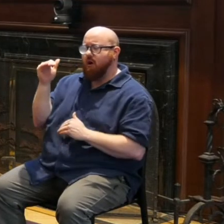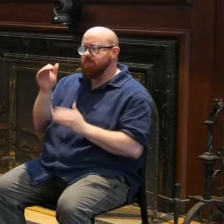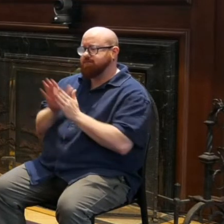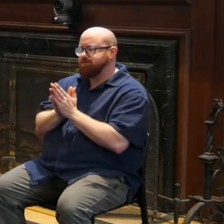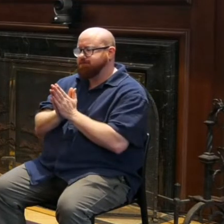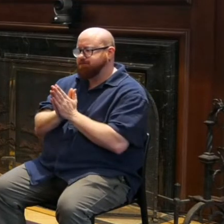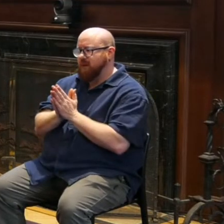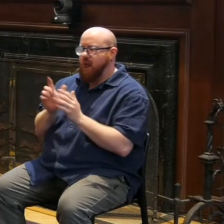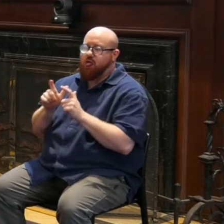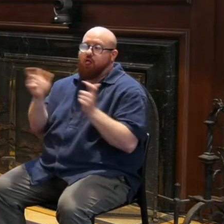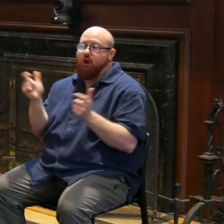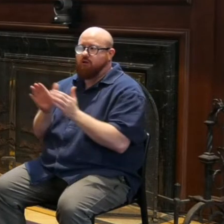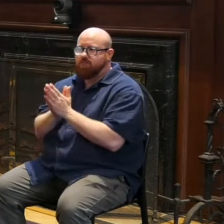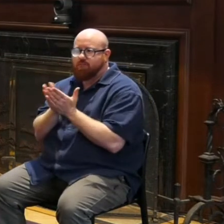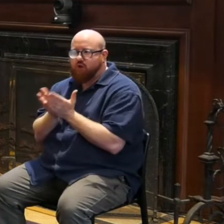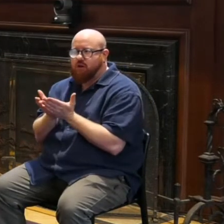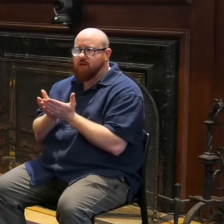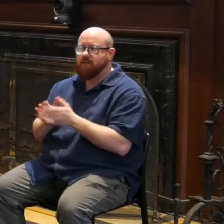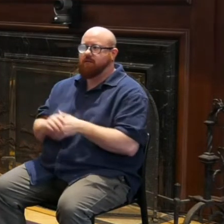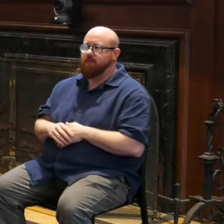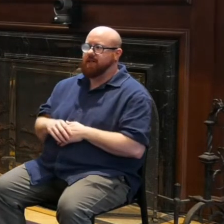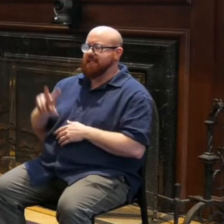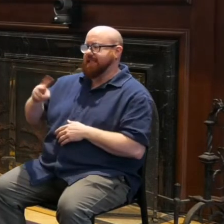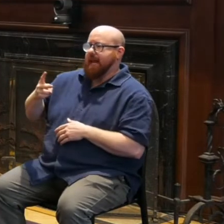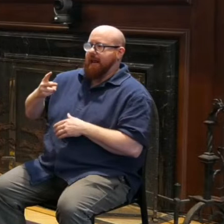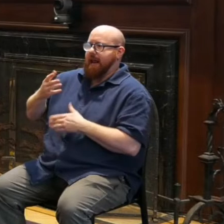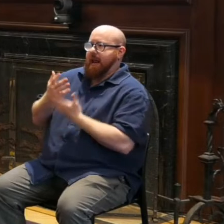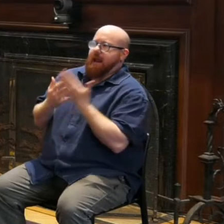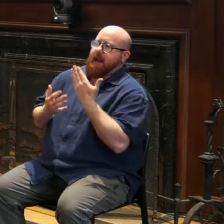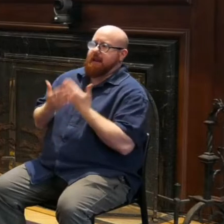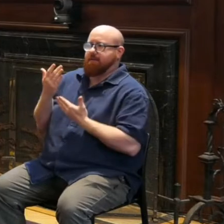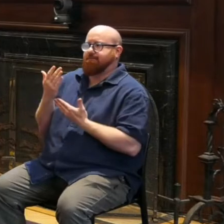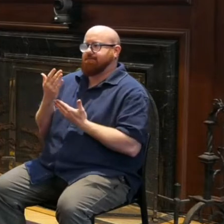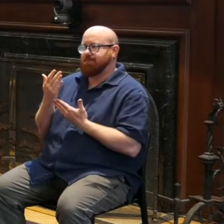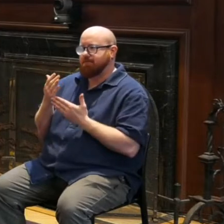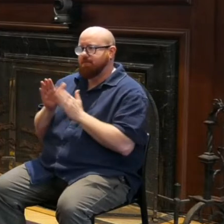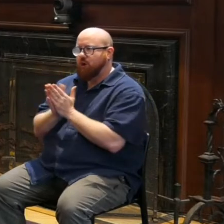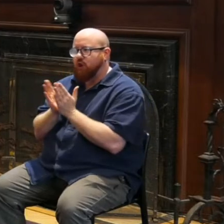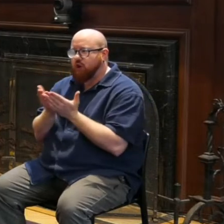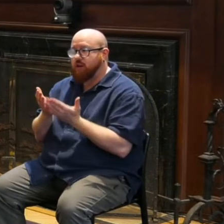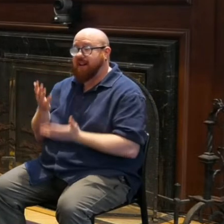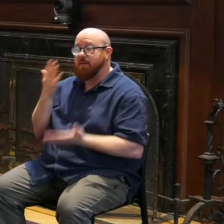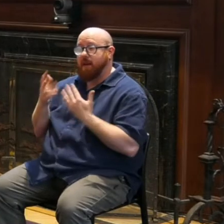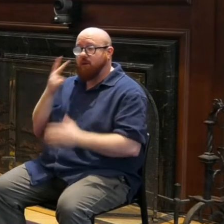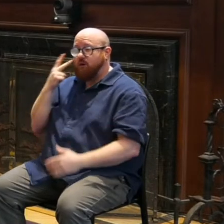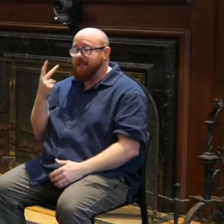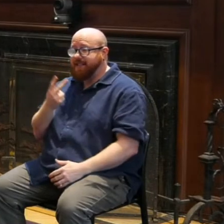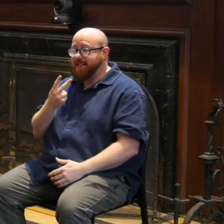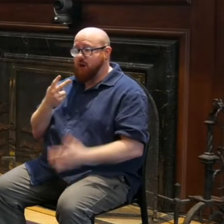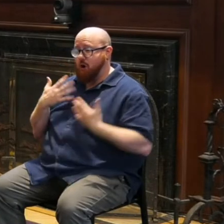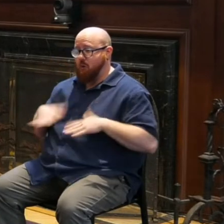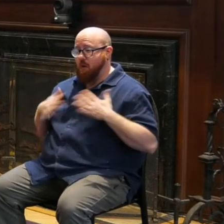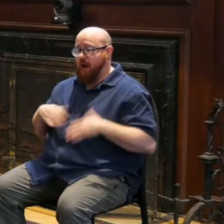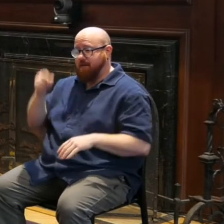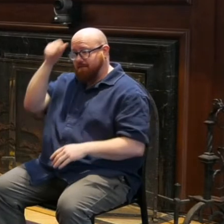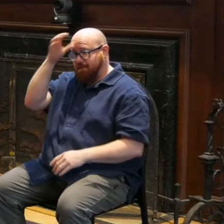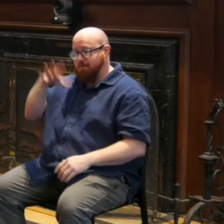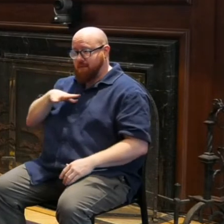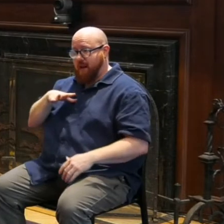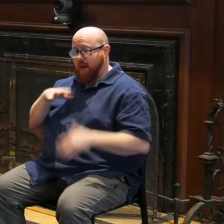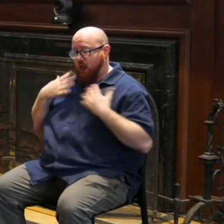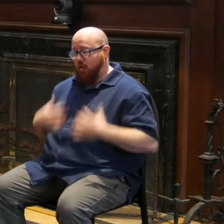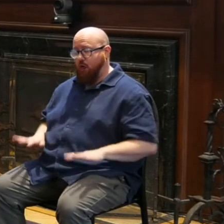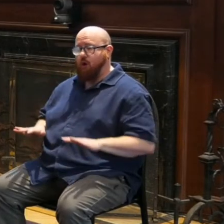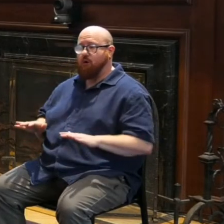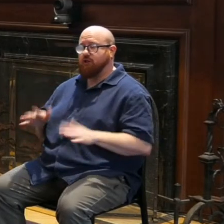scribbled on the edges of beveled pages. You may see her in men's clothes, talking to the cappuccino women that cook